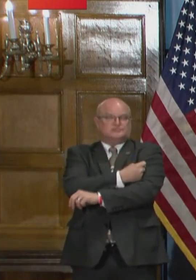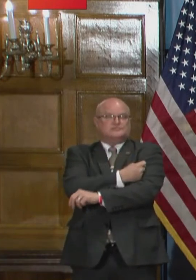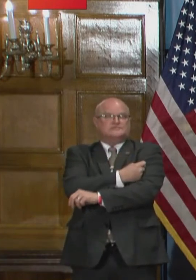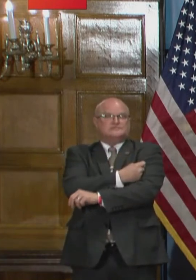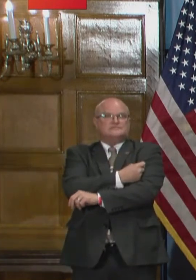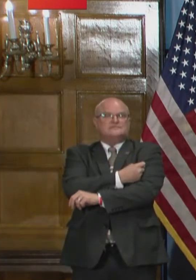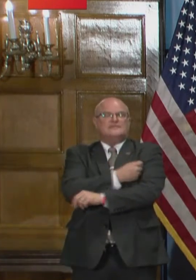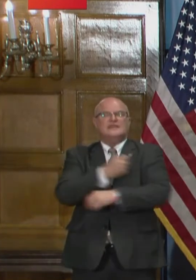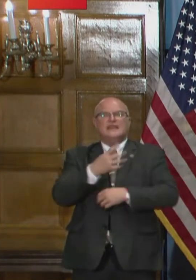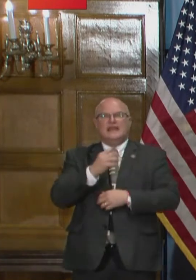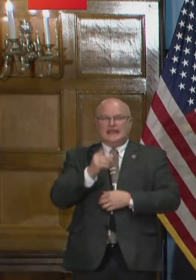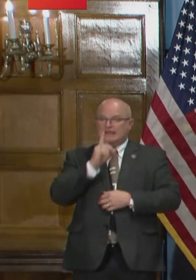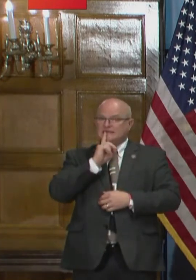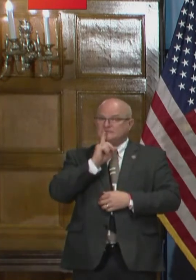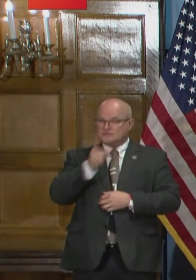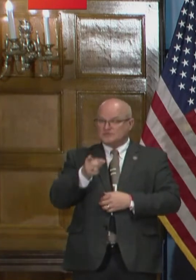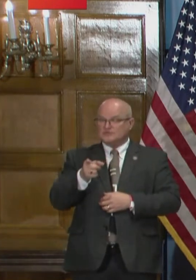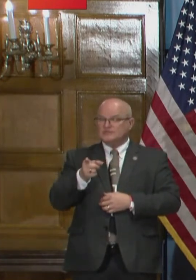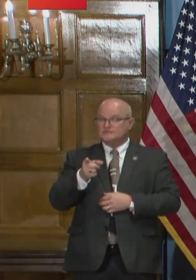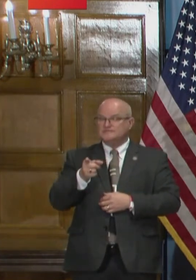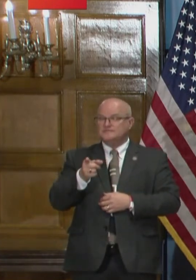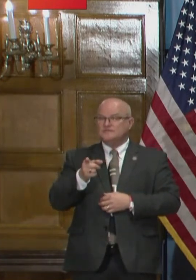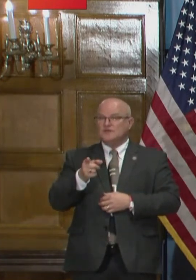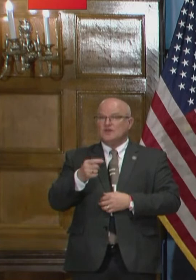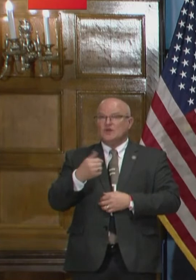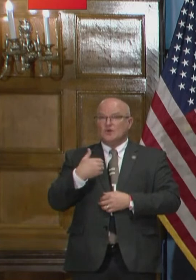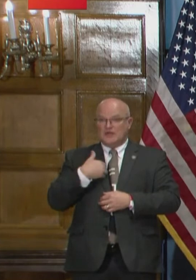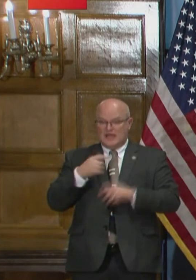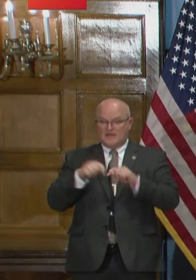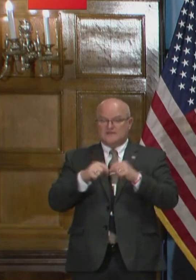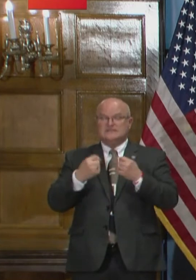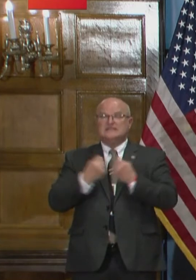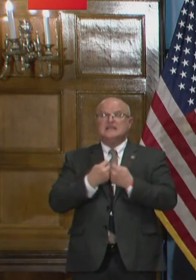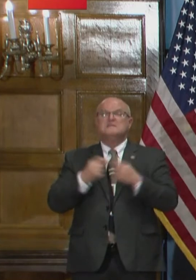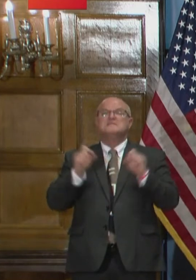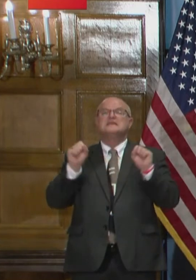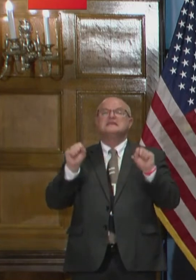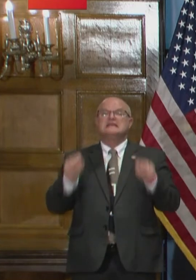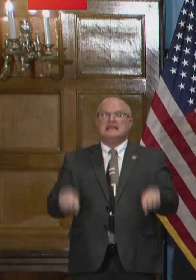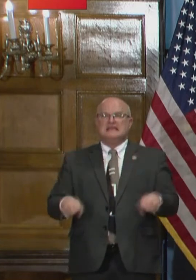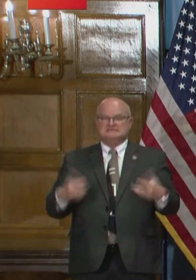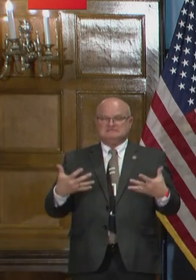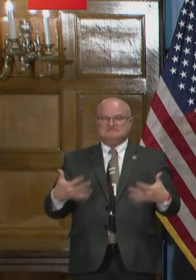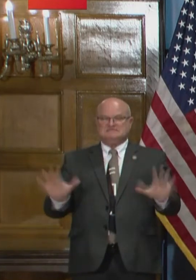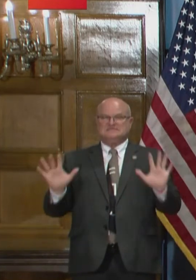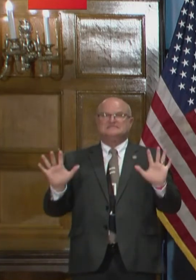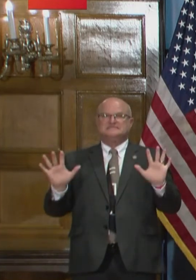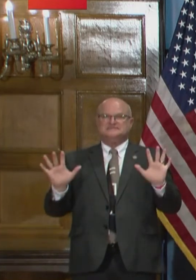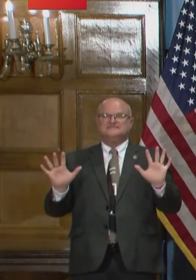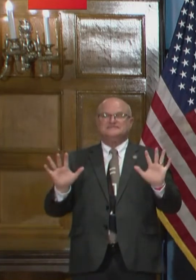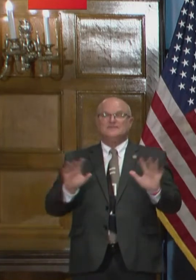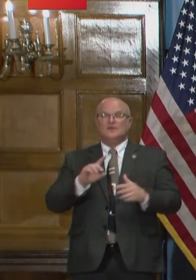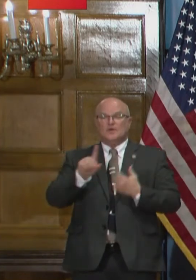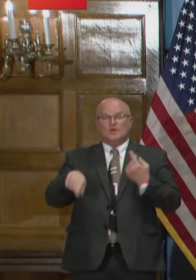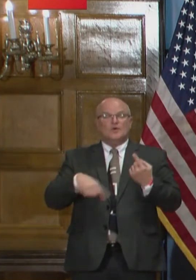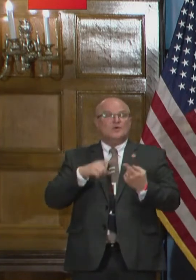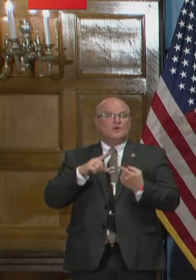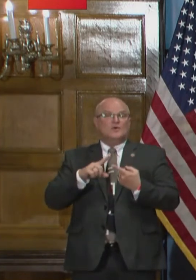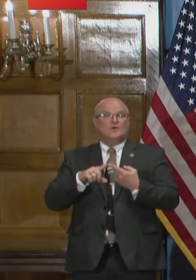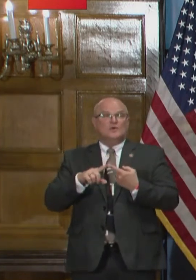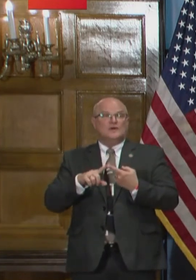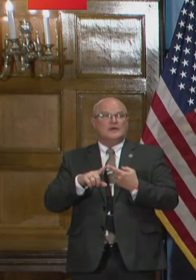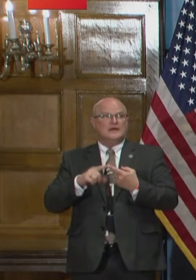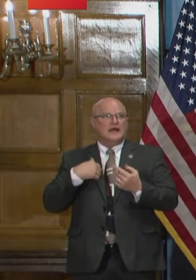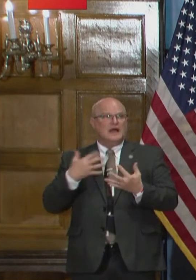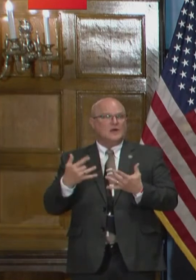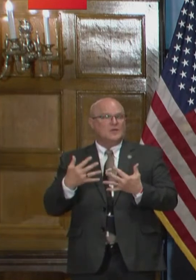Kansans. There's no doubt in my mind that we've got a team that can get that done. Whenever that, of course, I'll